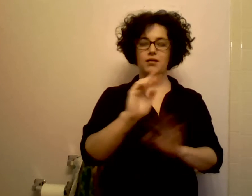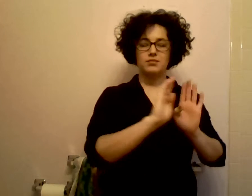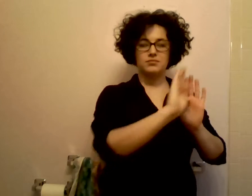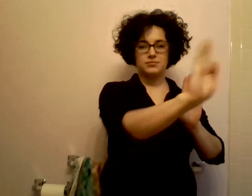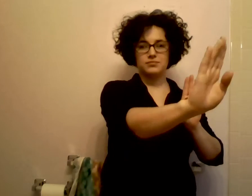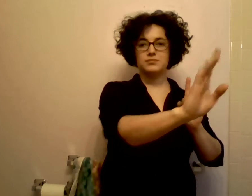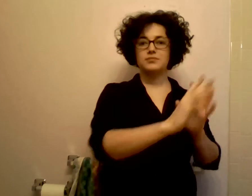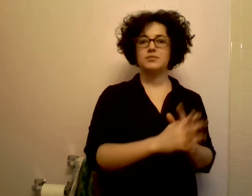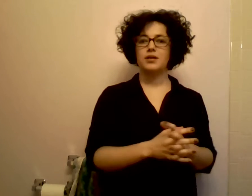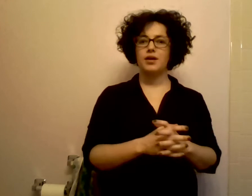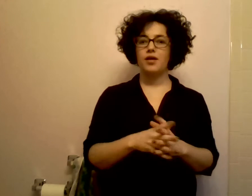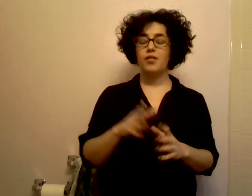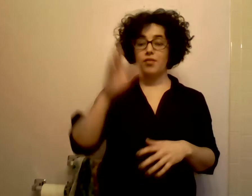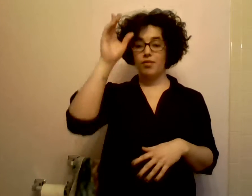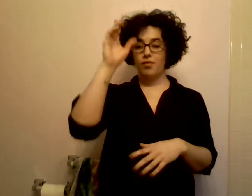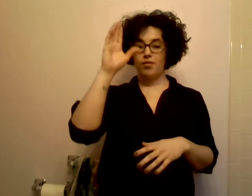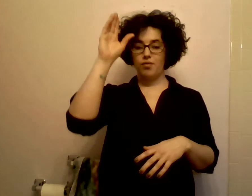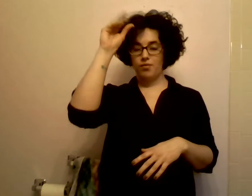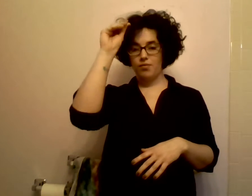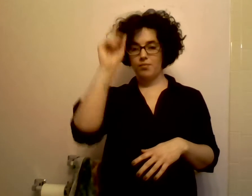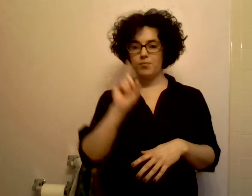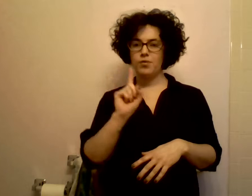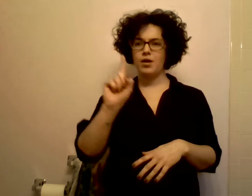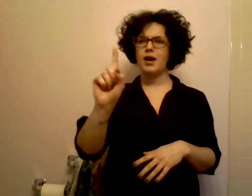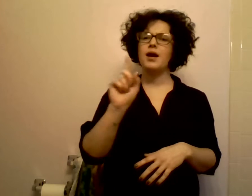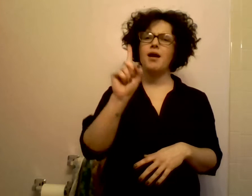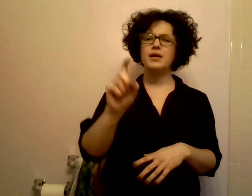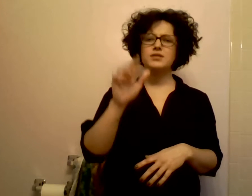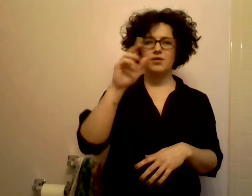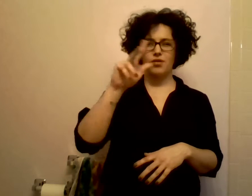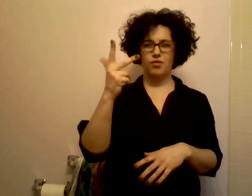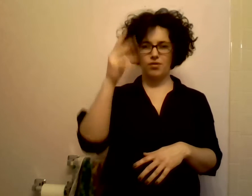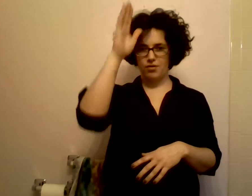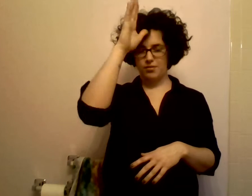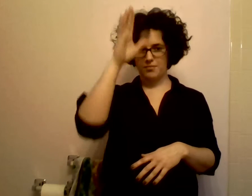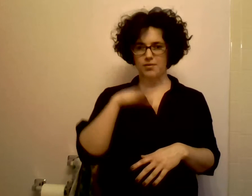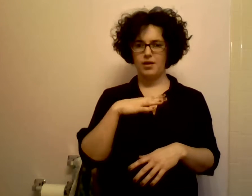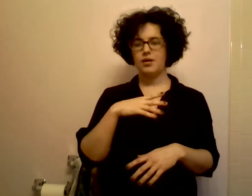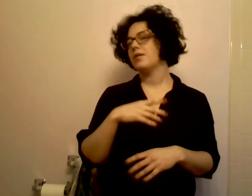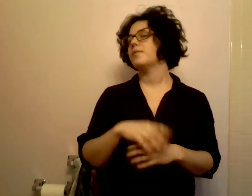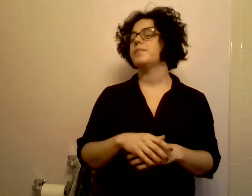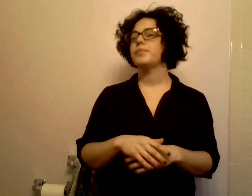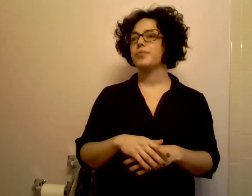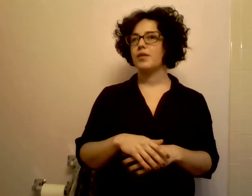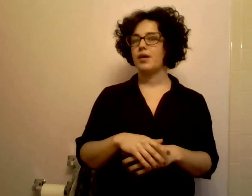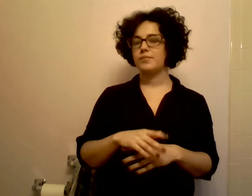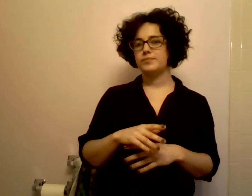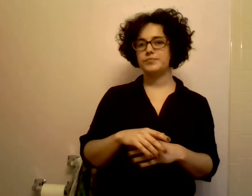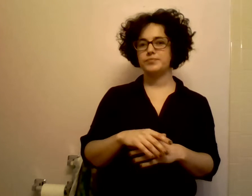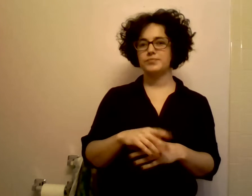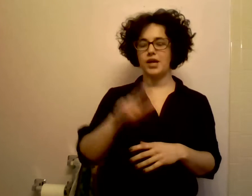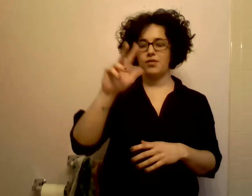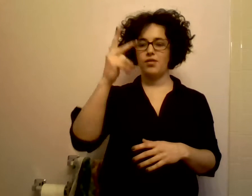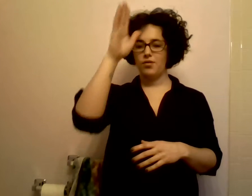mason and asked the same question, "What are you doing?" The brick mason faced him squarely and replied with enthusiasm